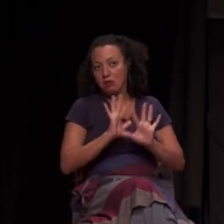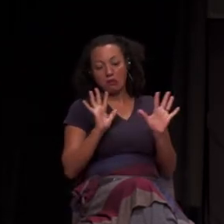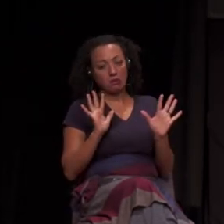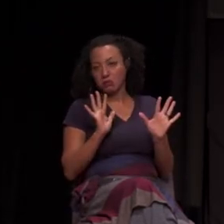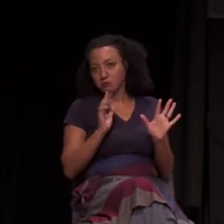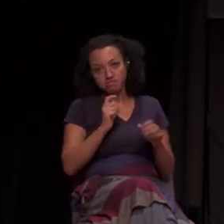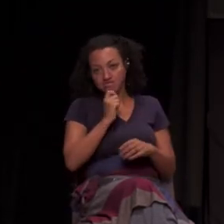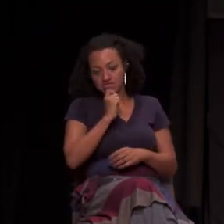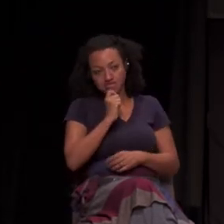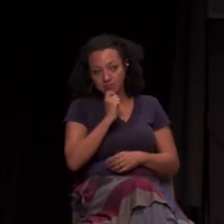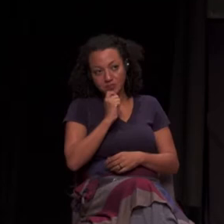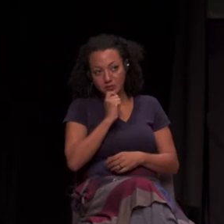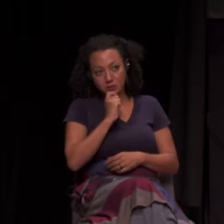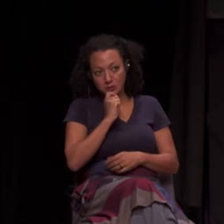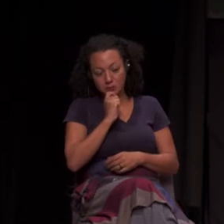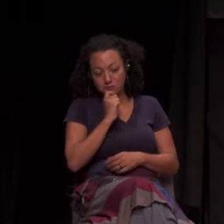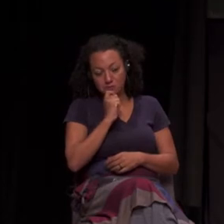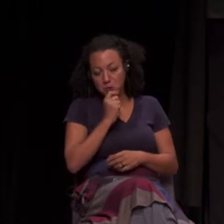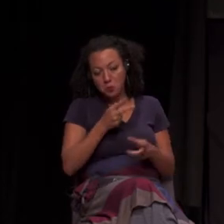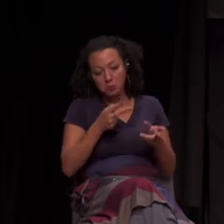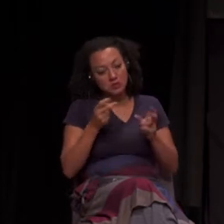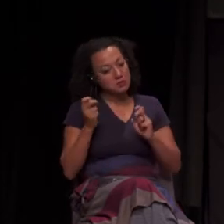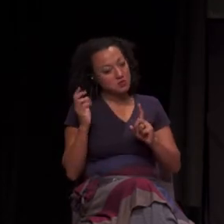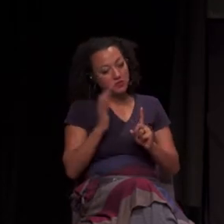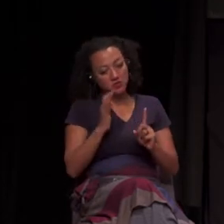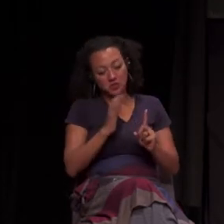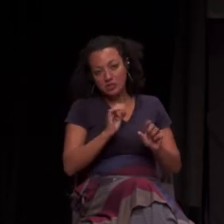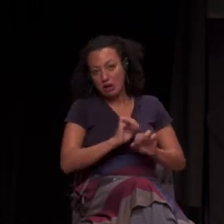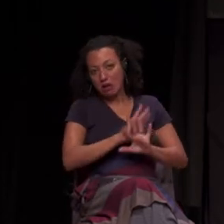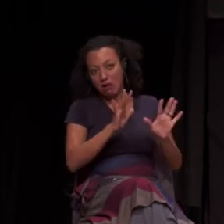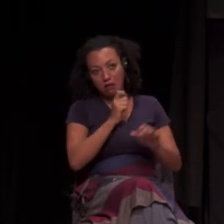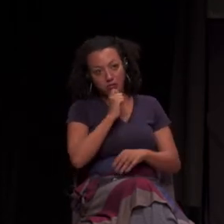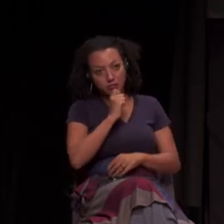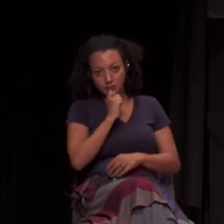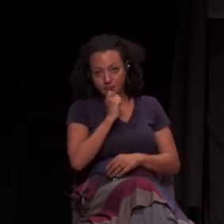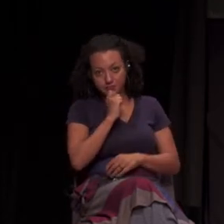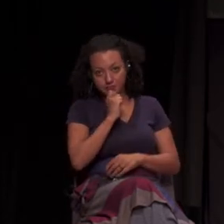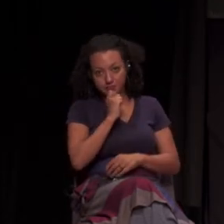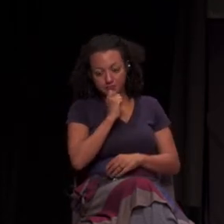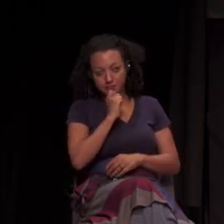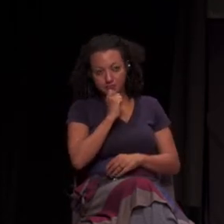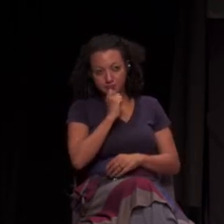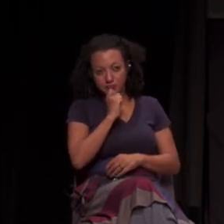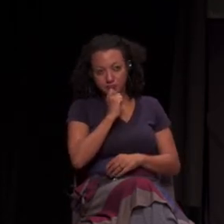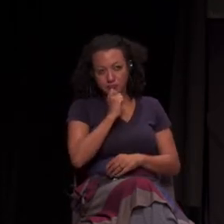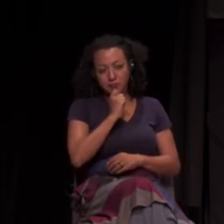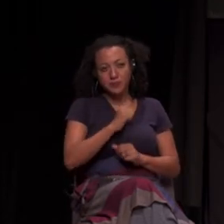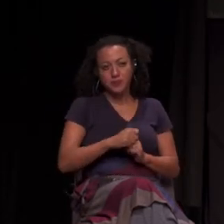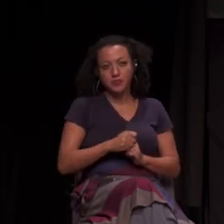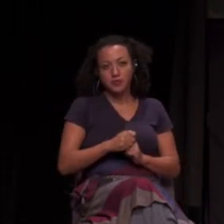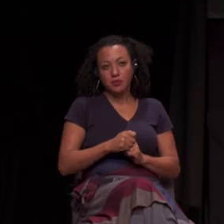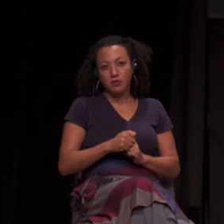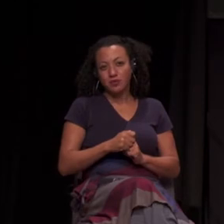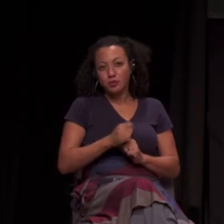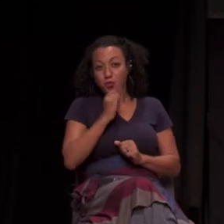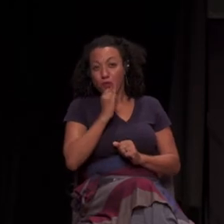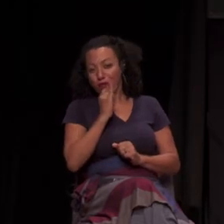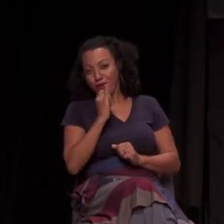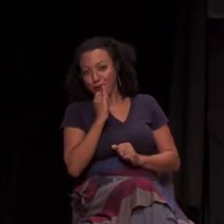the you know, political, any kinds of, you know, legislation and things like this, but I think